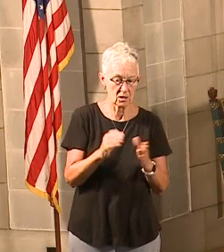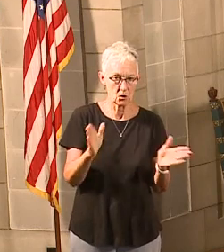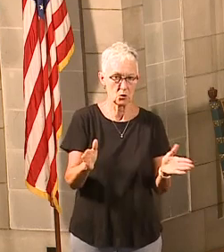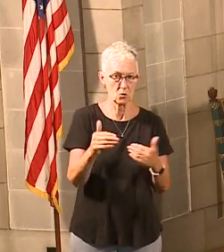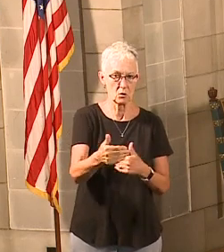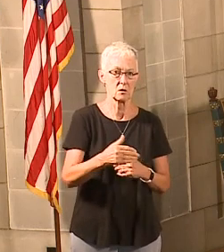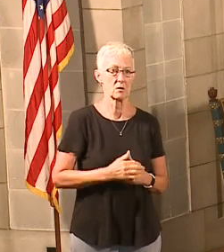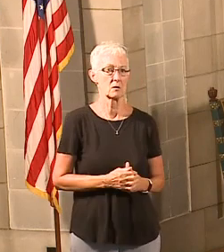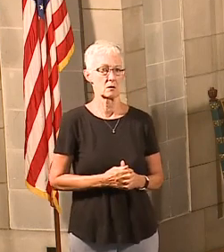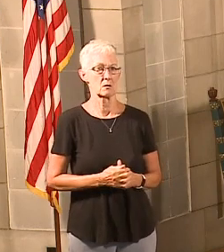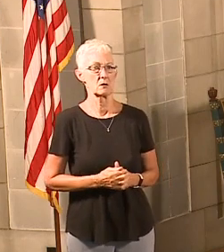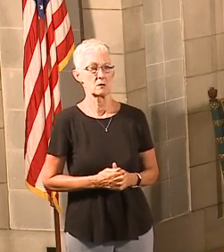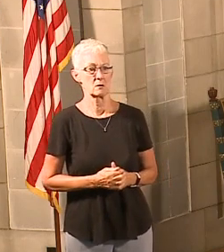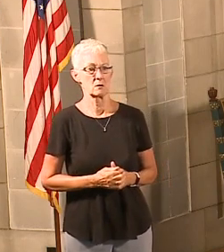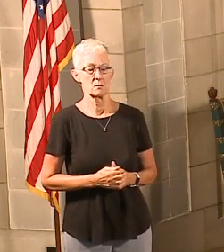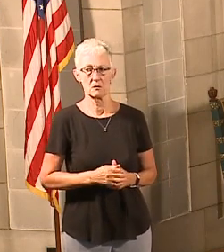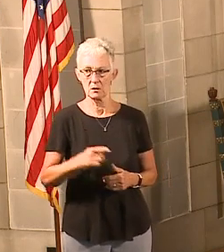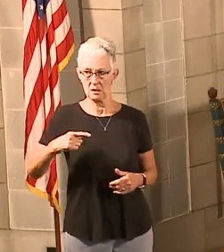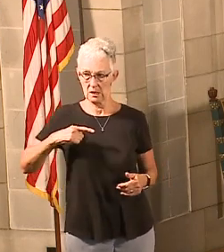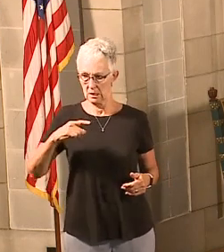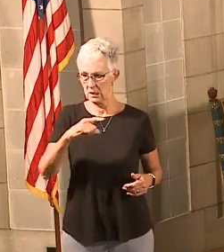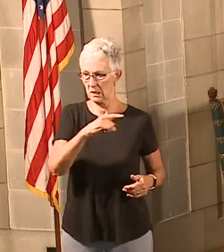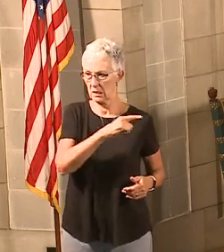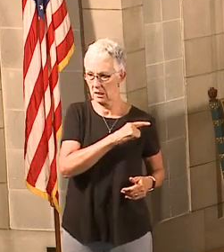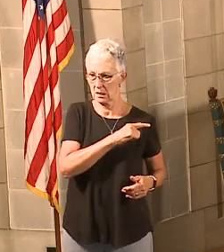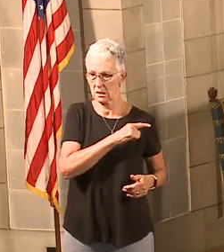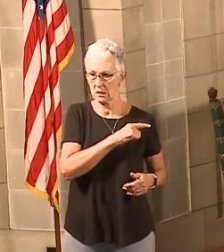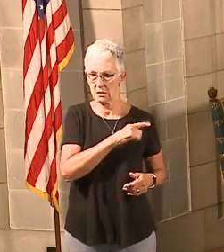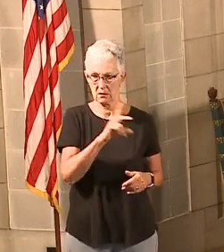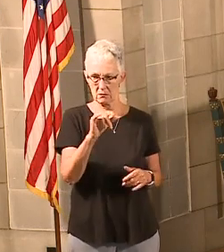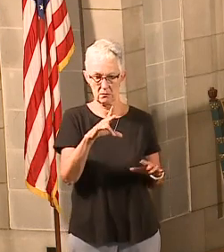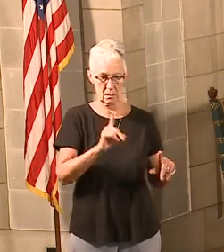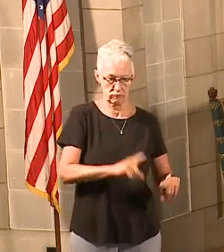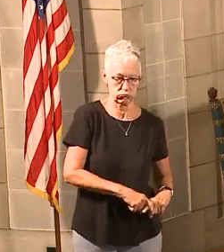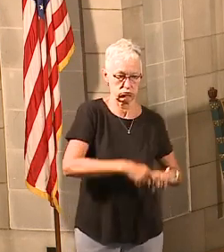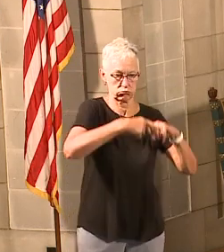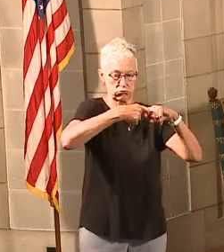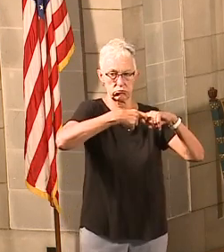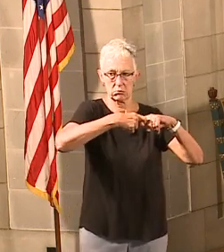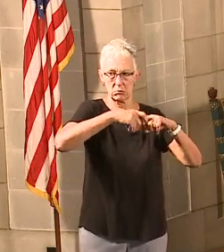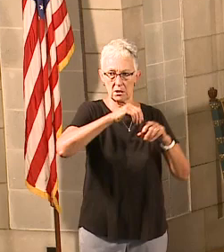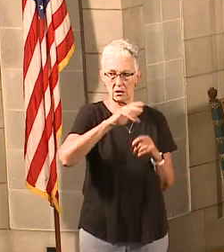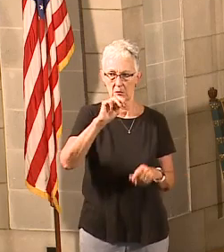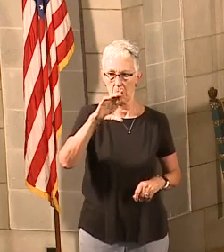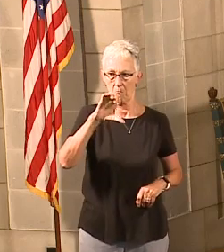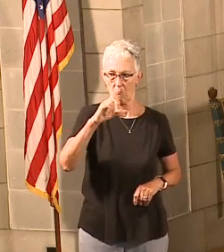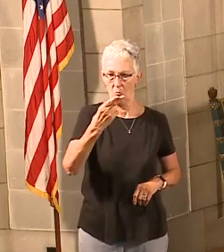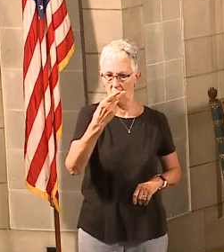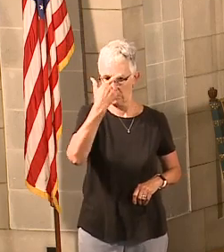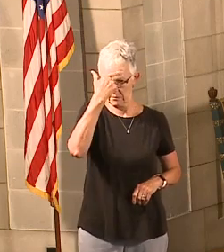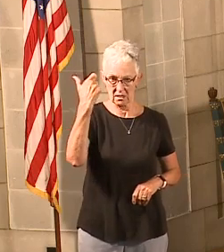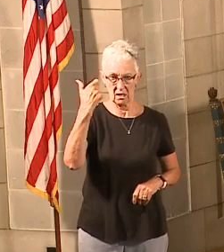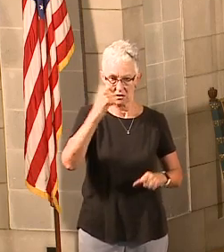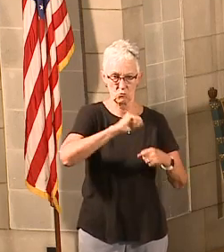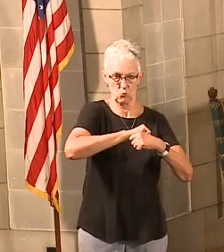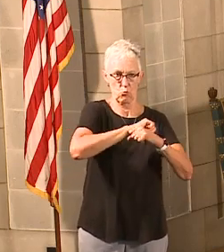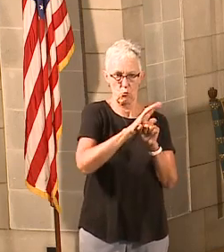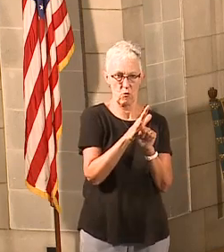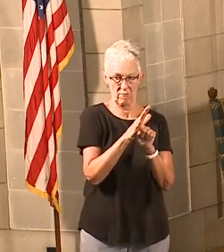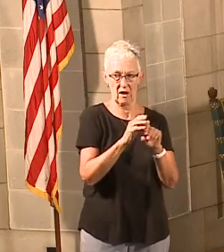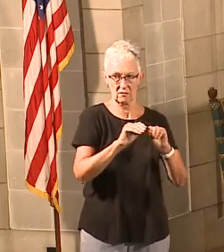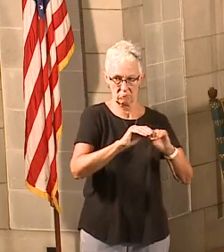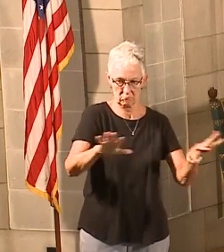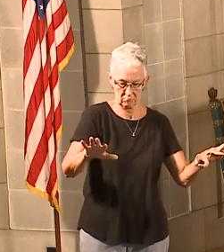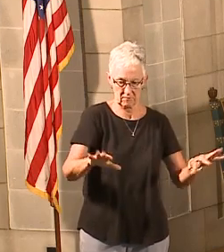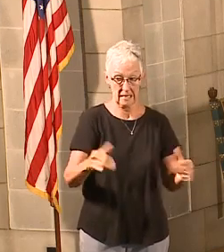there may be aware, that the legislature was interrupted back in March with the pandemic, and today is the first day